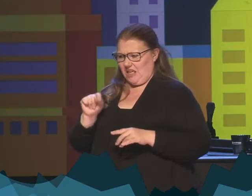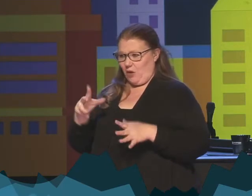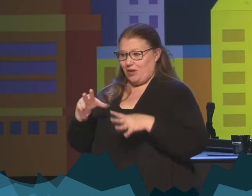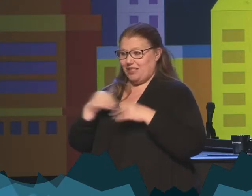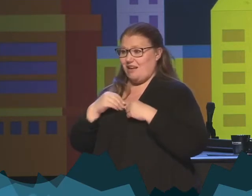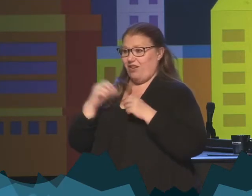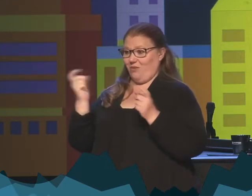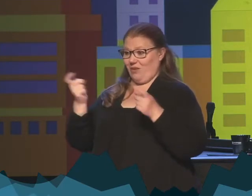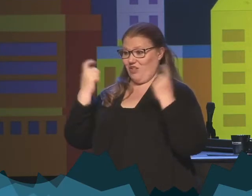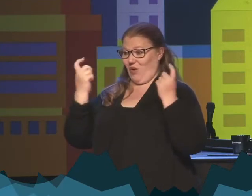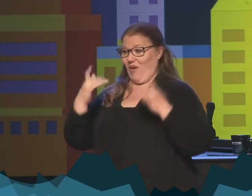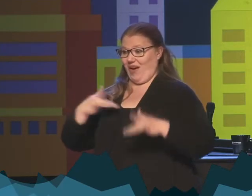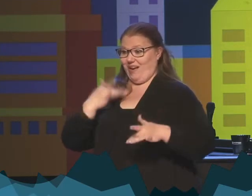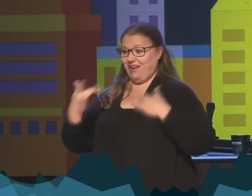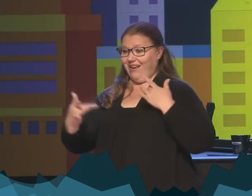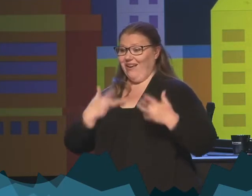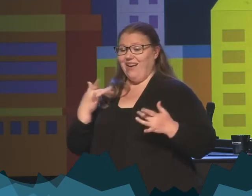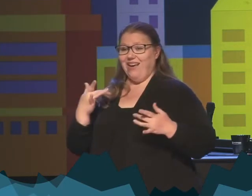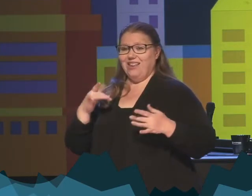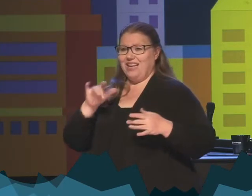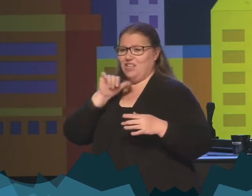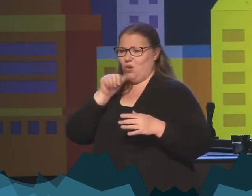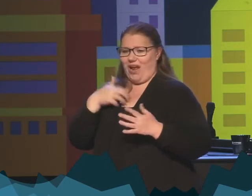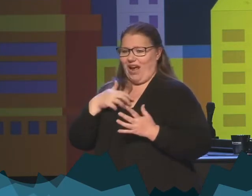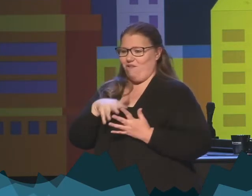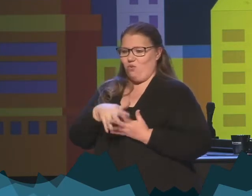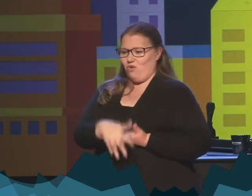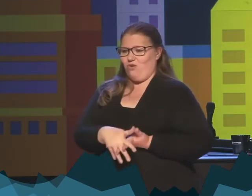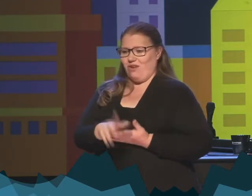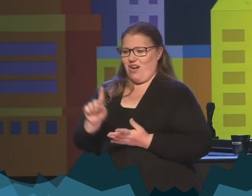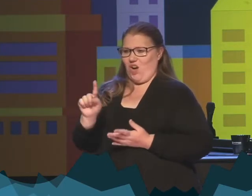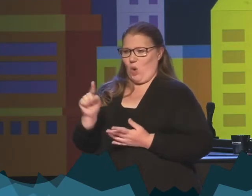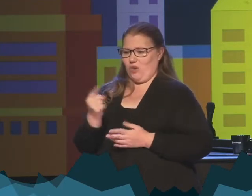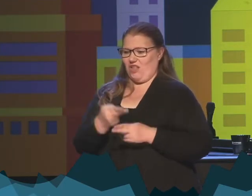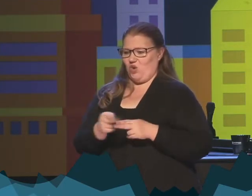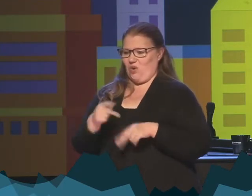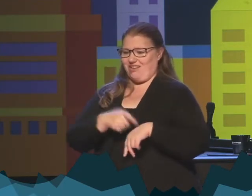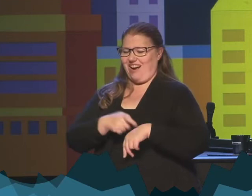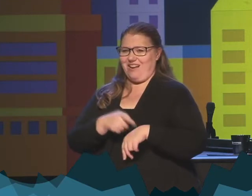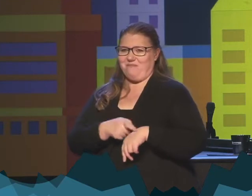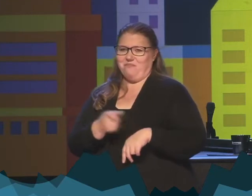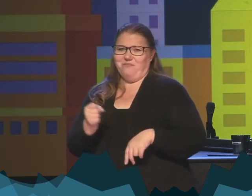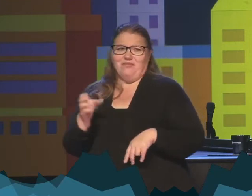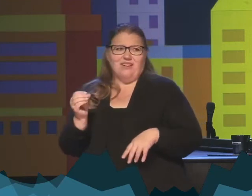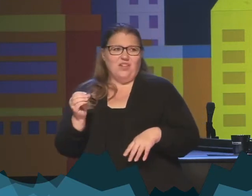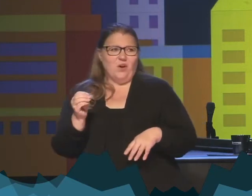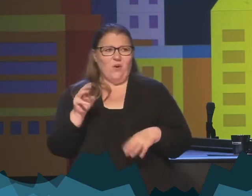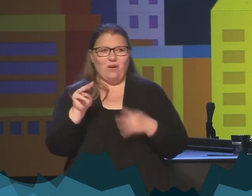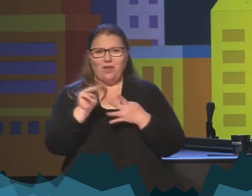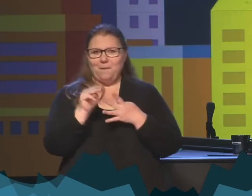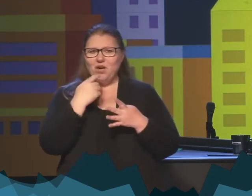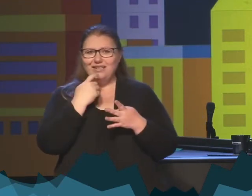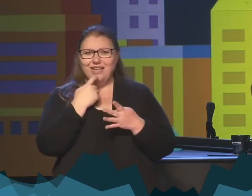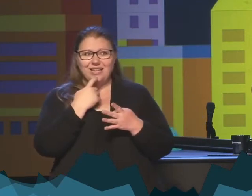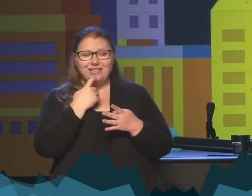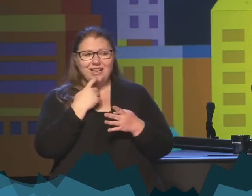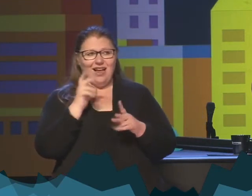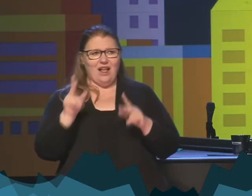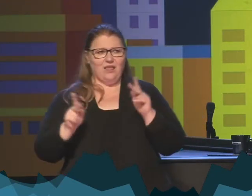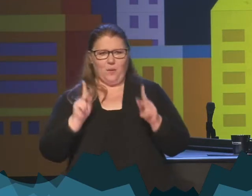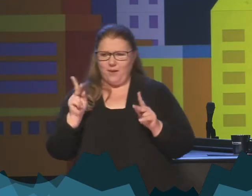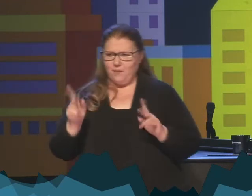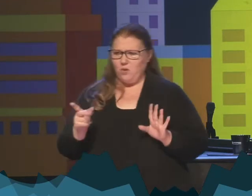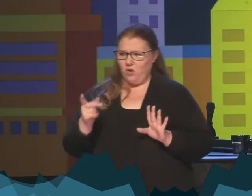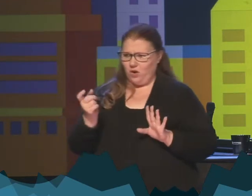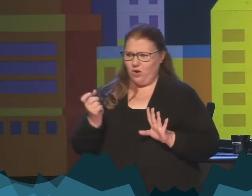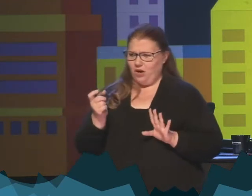joy, but they have no root. They only last for a time. Okay, so Mark says, like, there's these folks that they hear about this idea